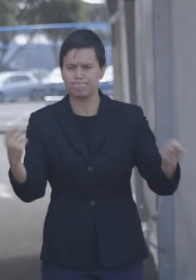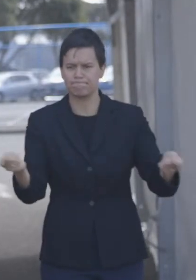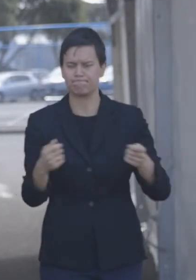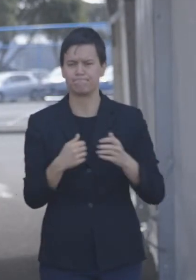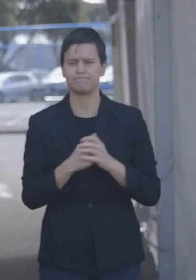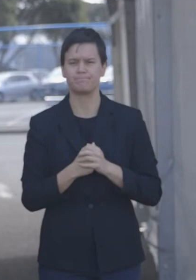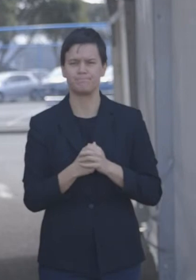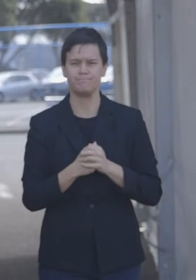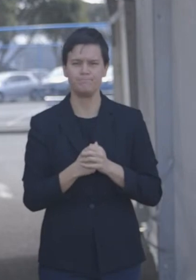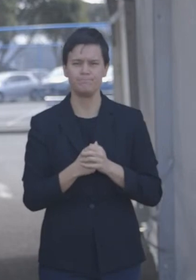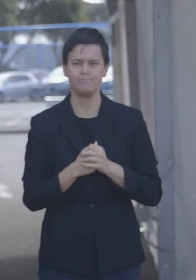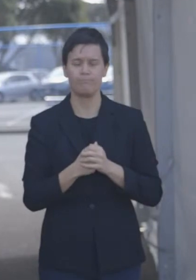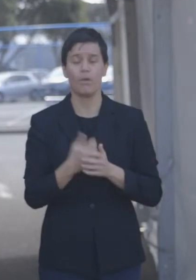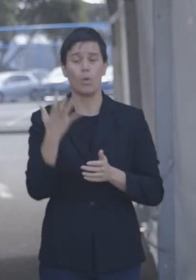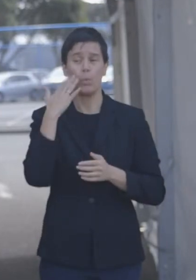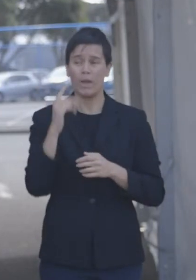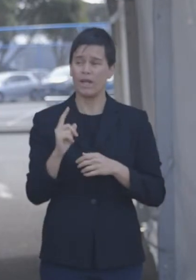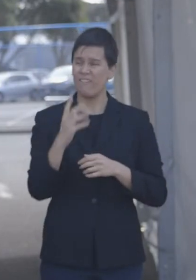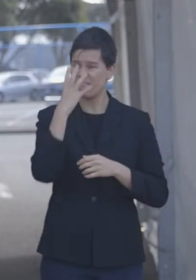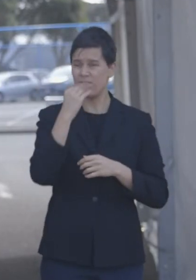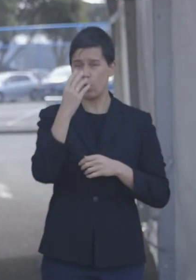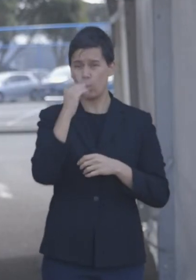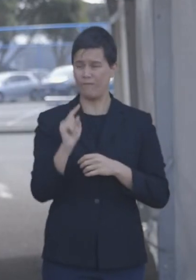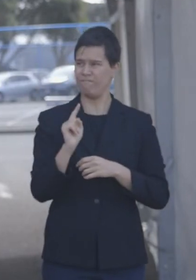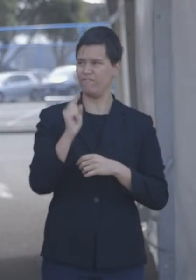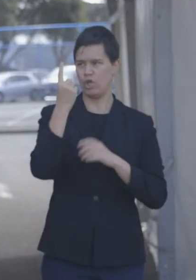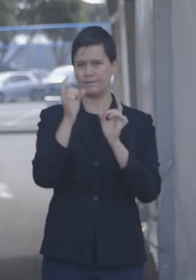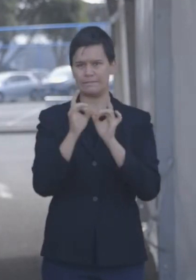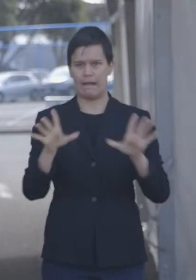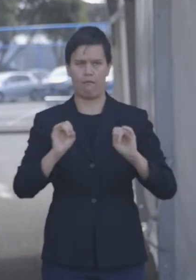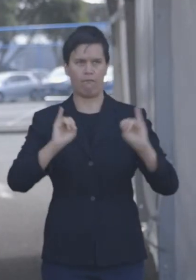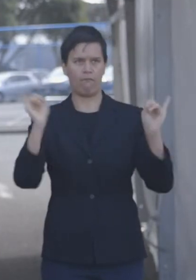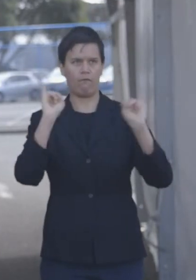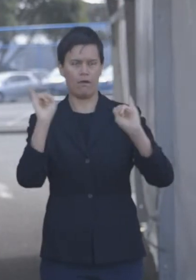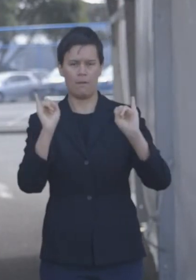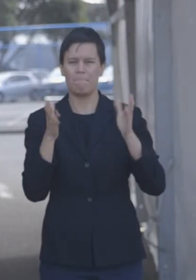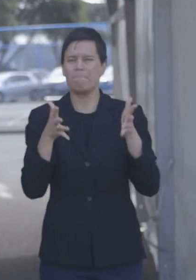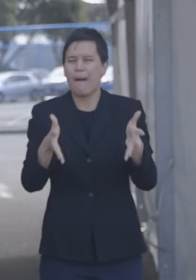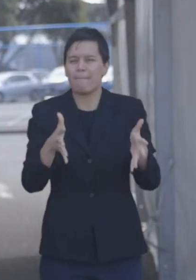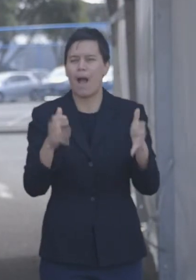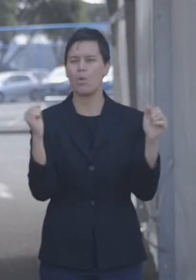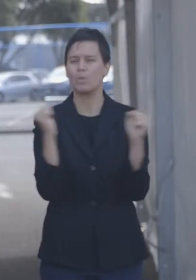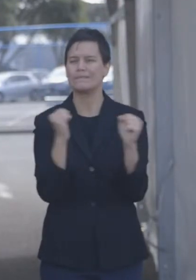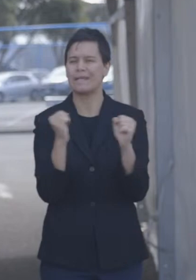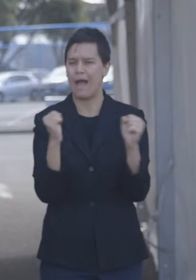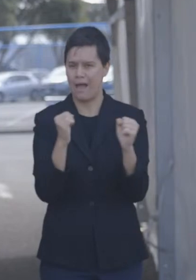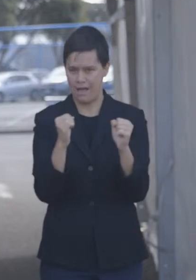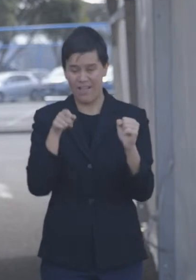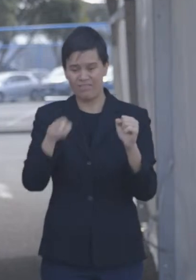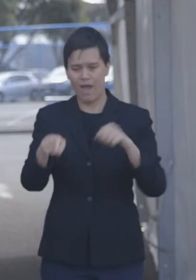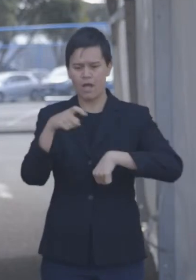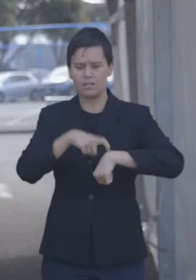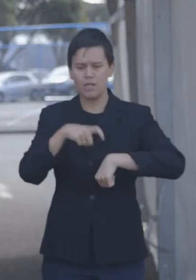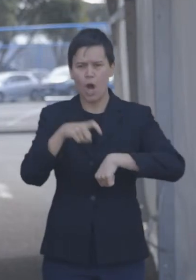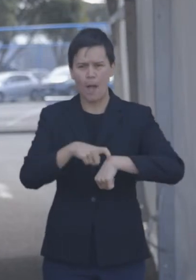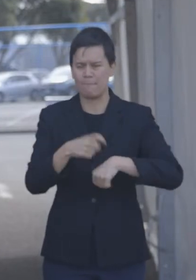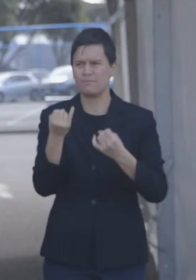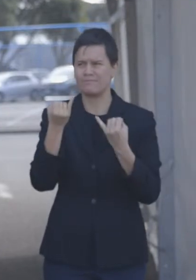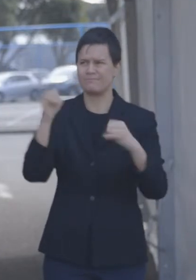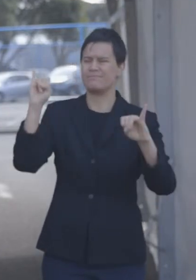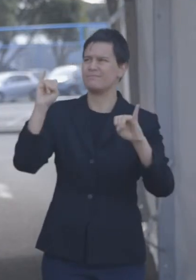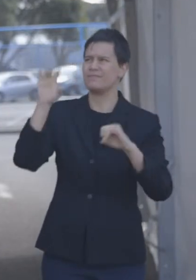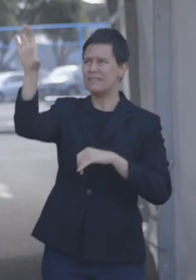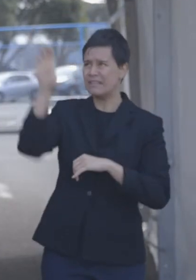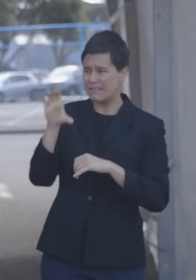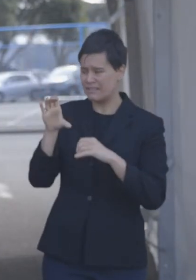of the vaccination season, and that certainly caused some challenges and some angst for some of our practices around the country. We worked very closely at the